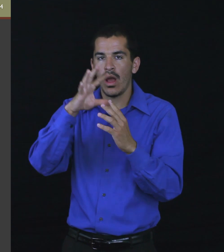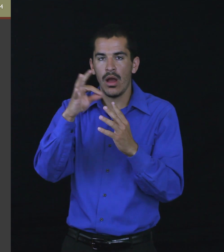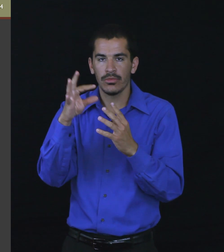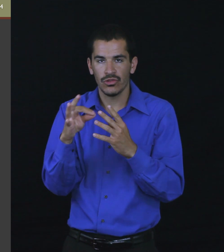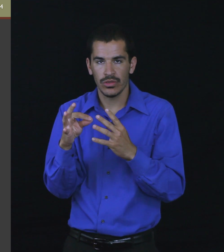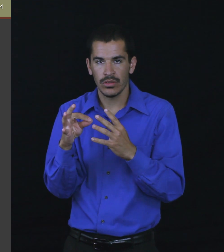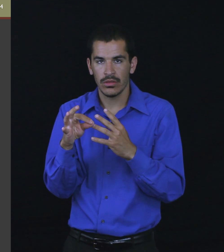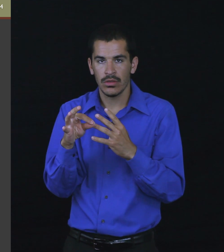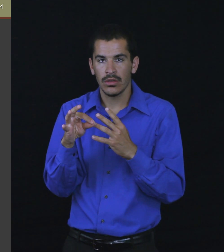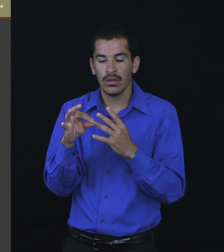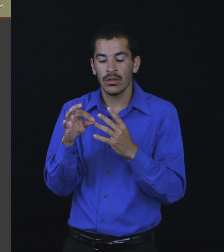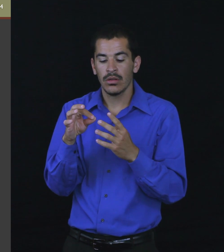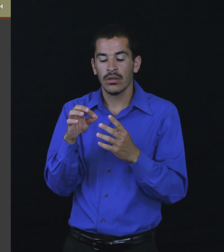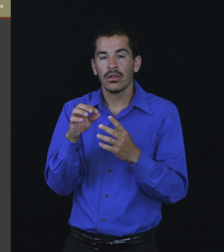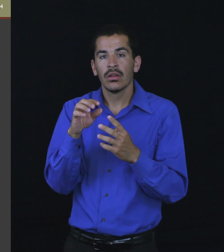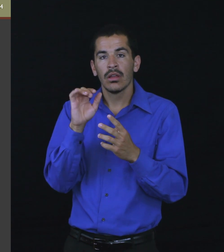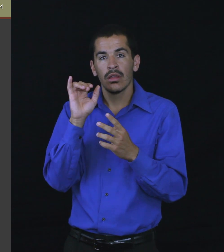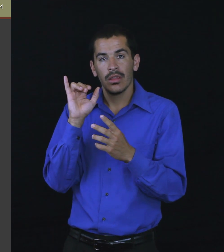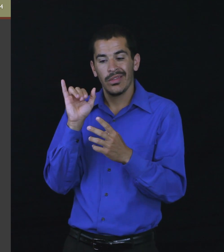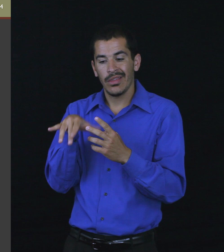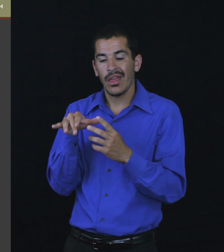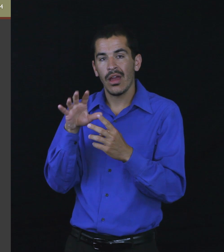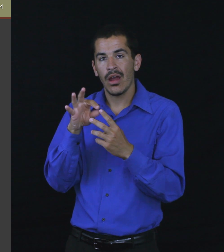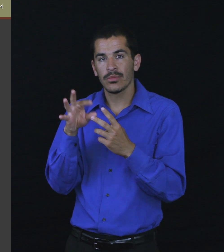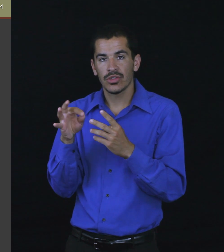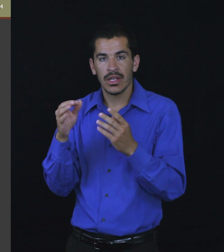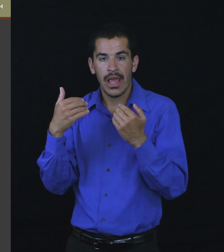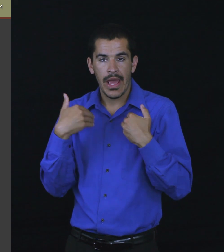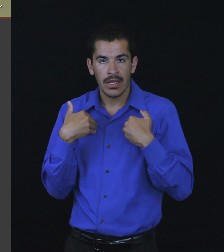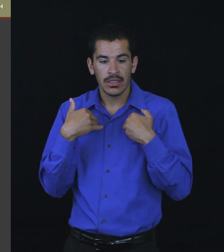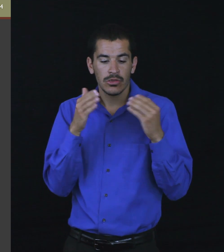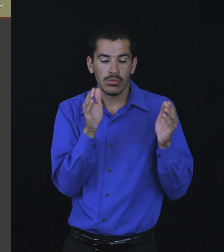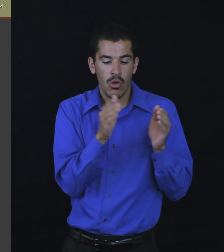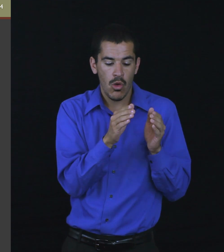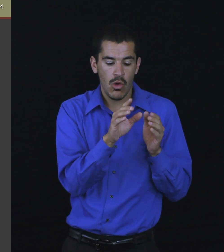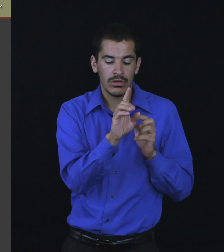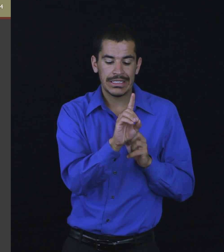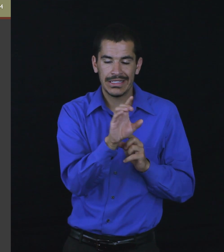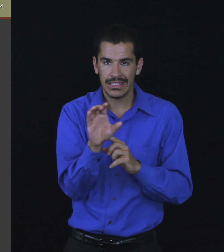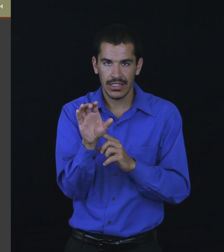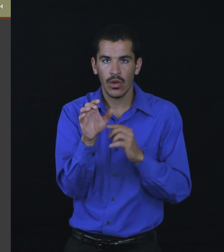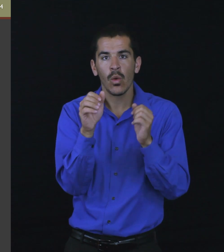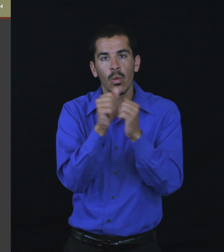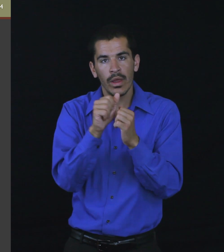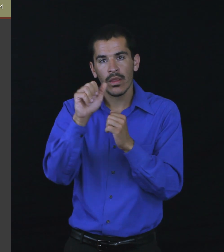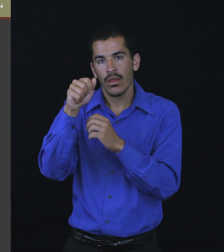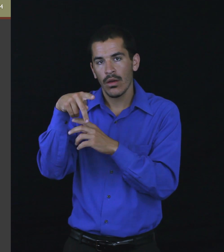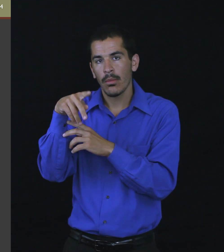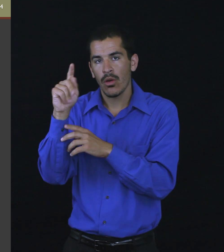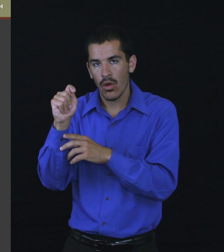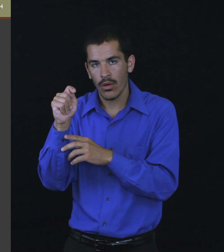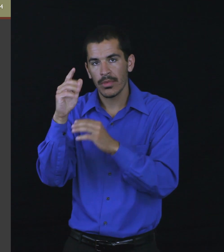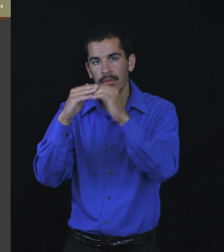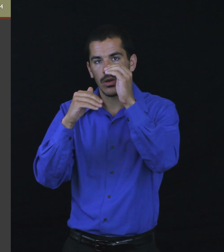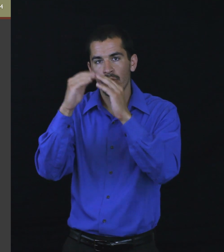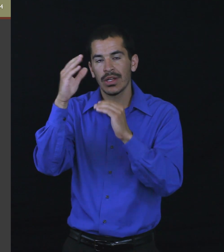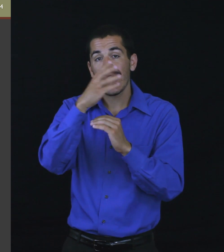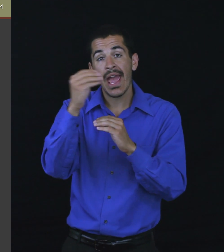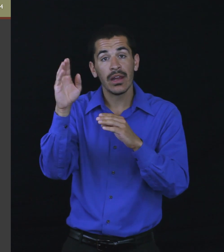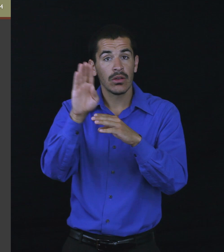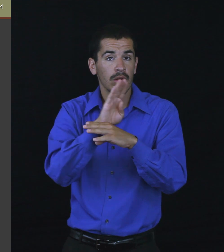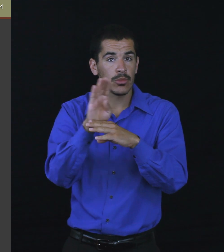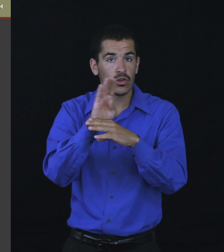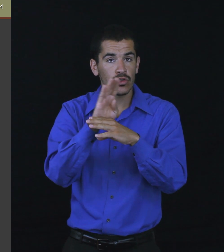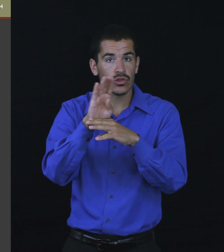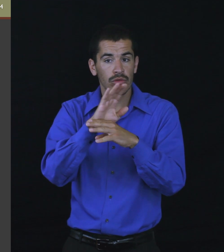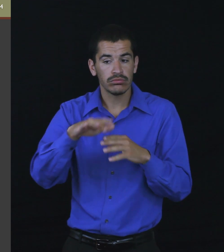option combines a small DCC with an apartment building and commercial space to create many